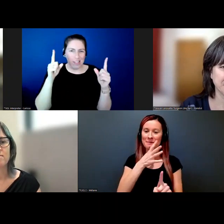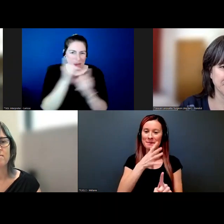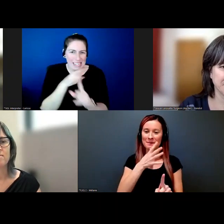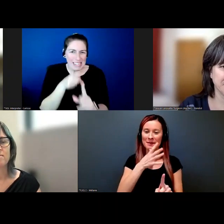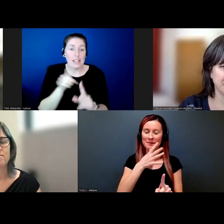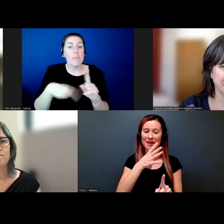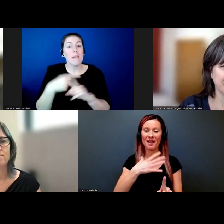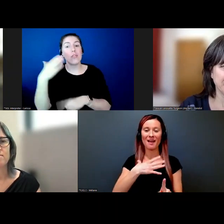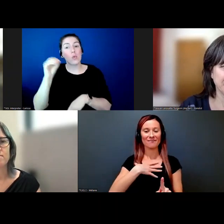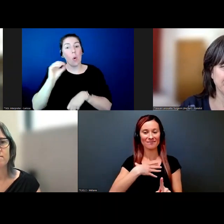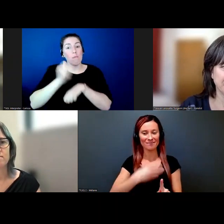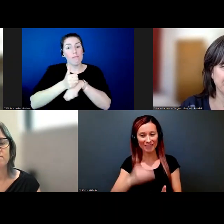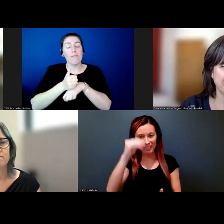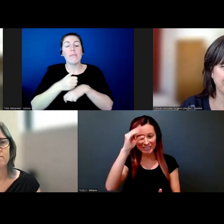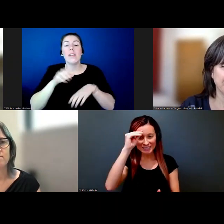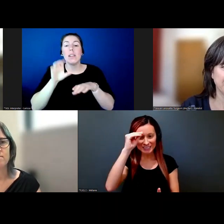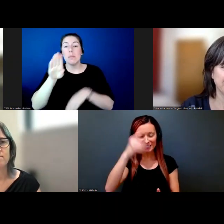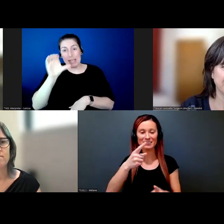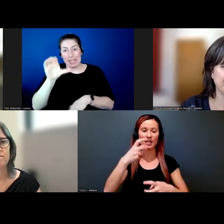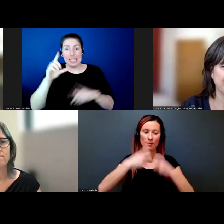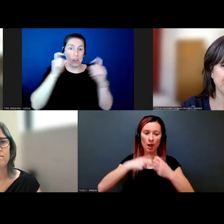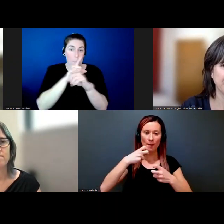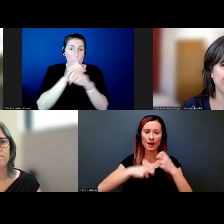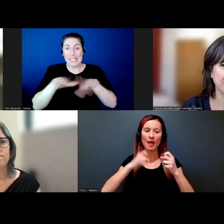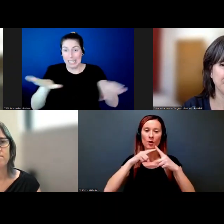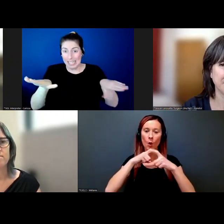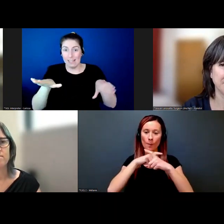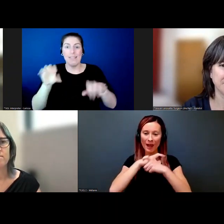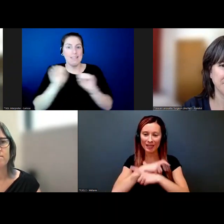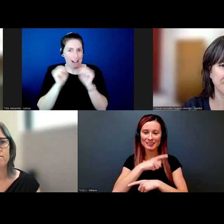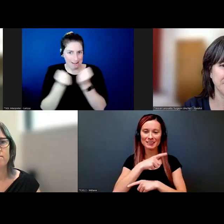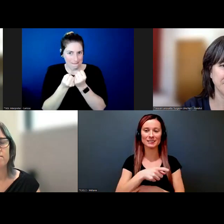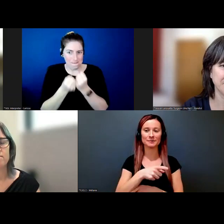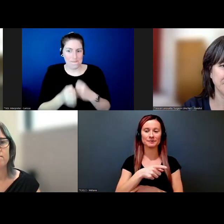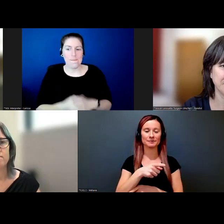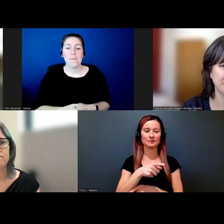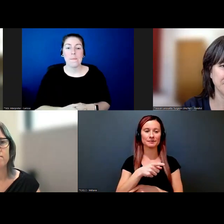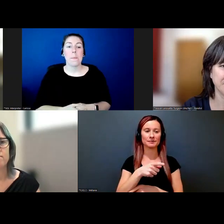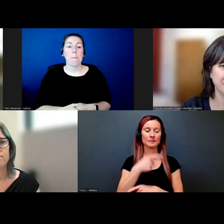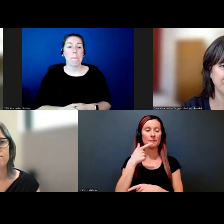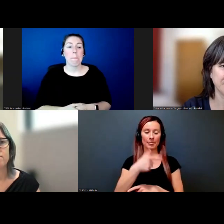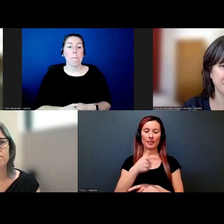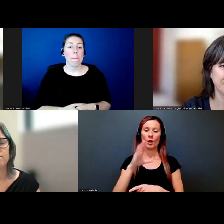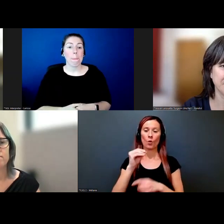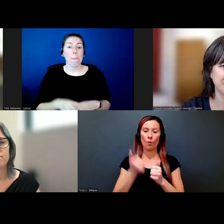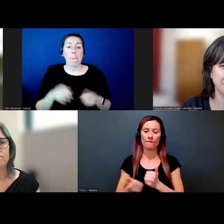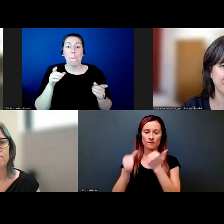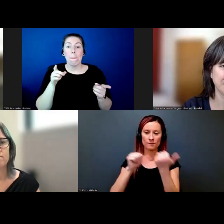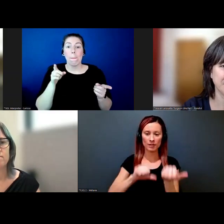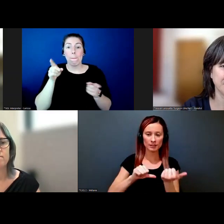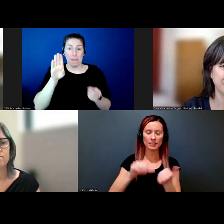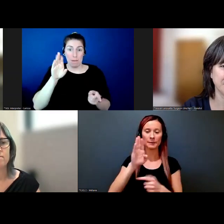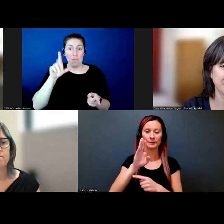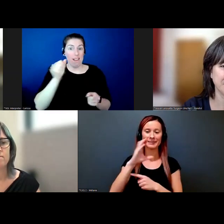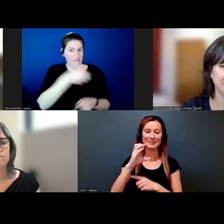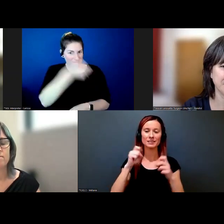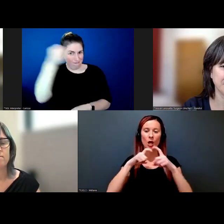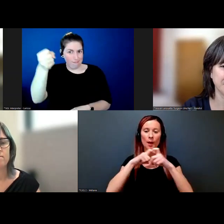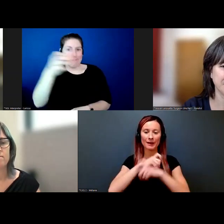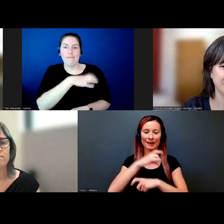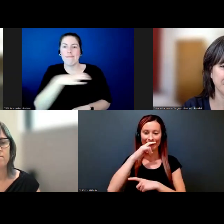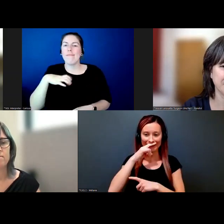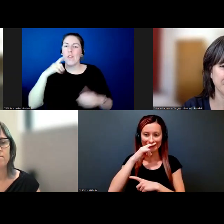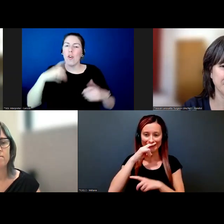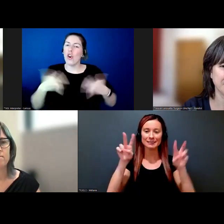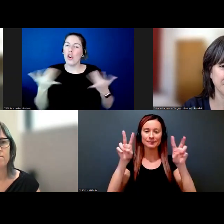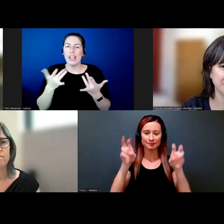BC Complex Kids Society. And she is appointed to the National Advisory Council on Early Learning and Childcare and the